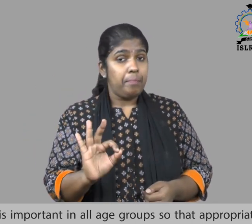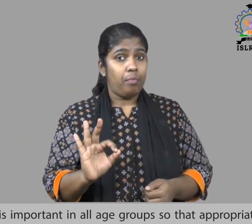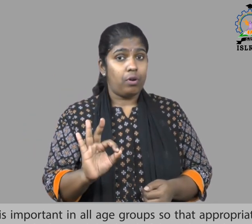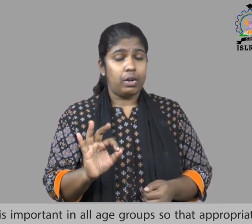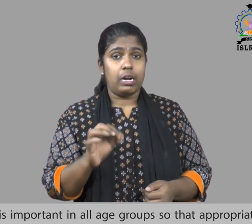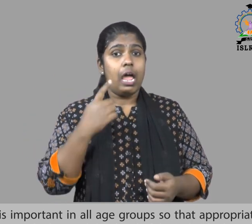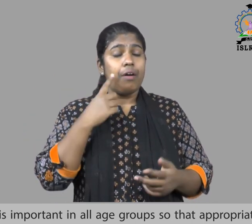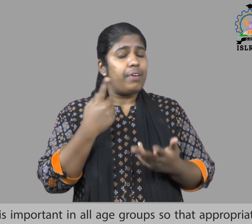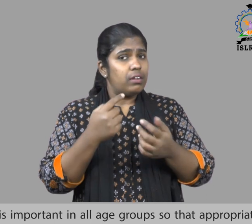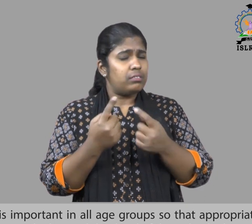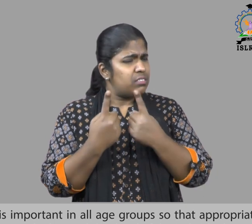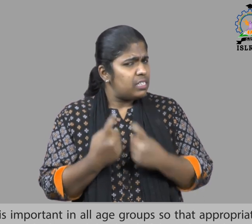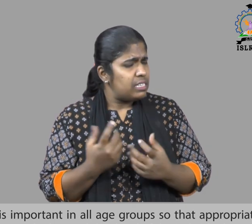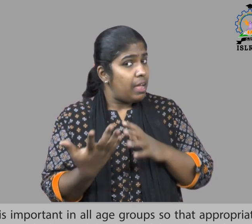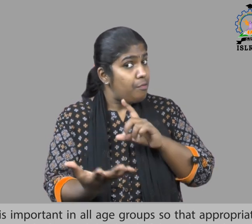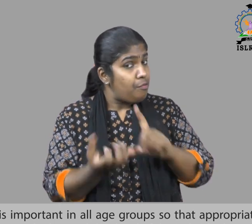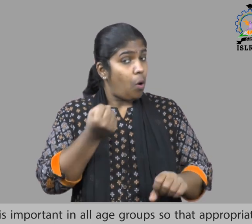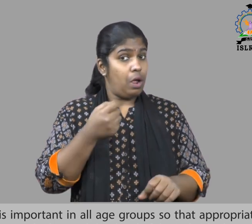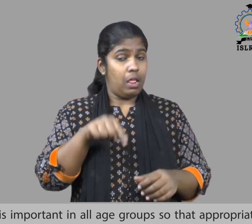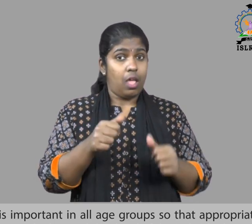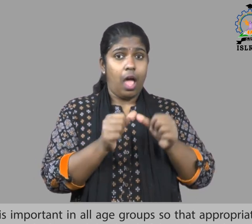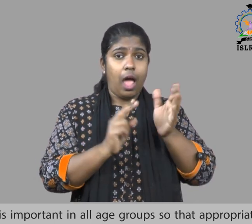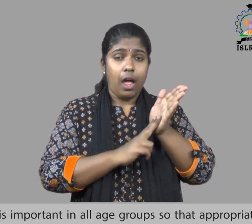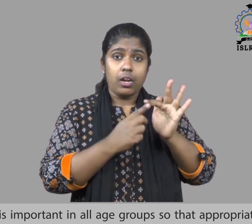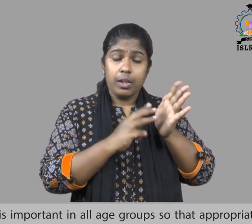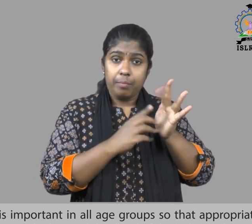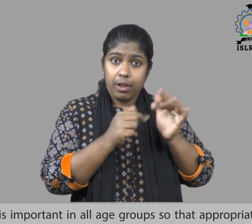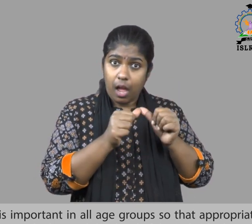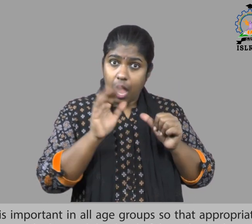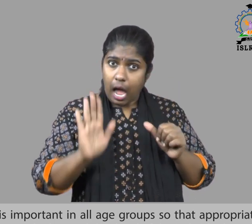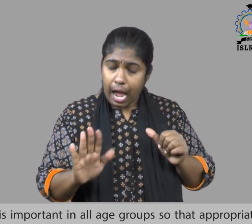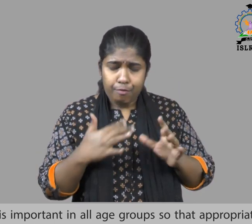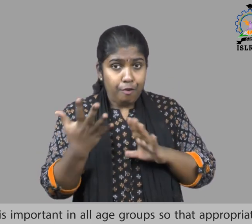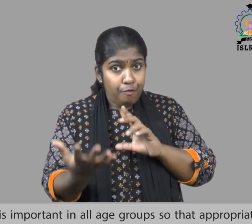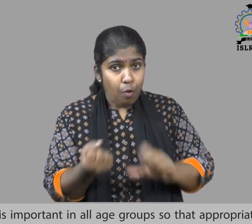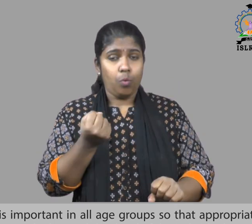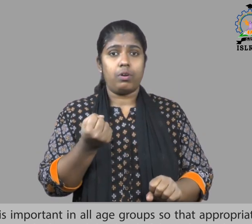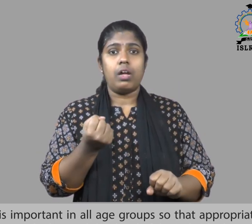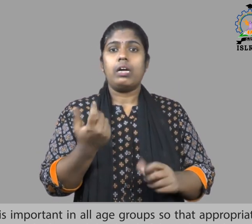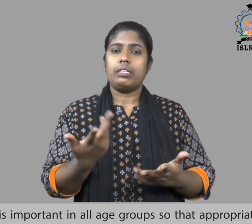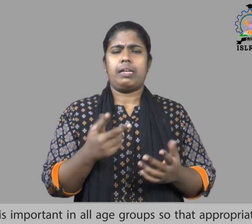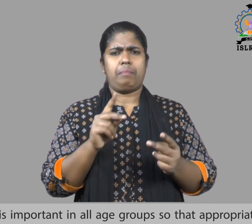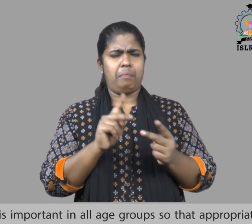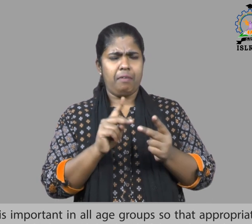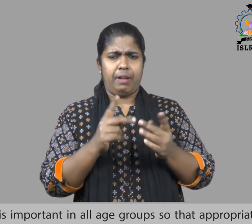appropriate treatment may be initiated as per hemoglobin level of the